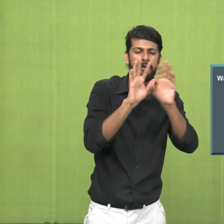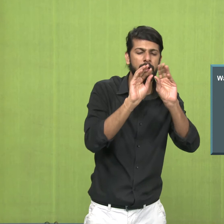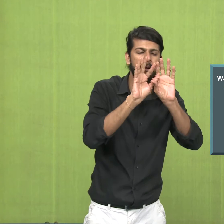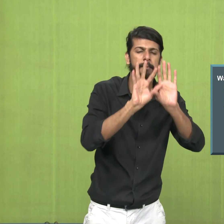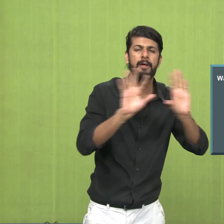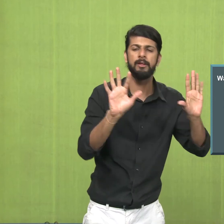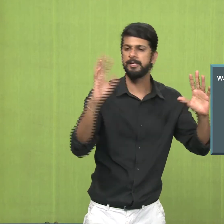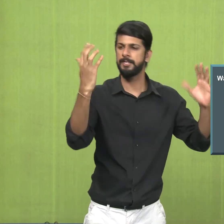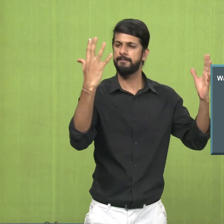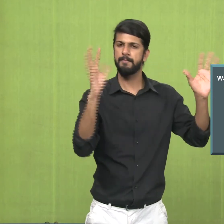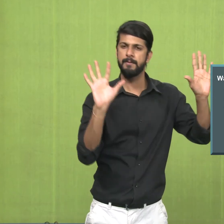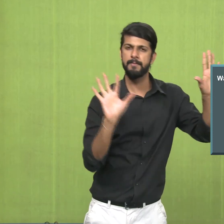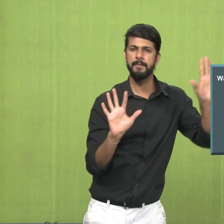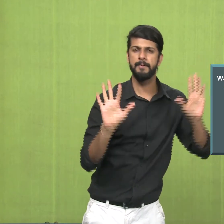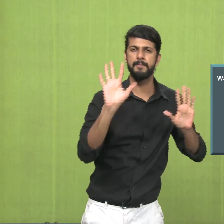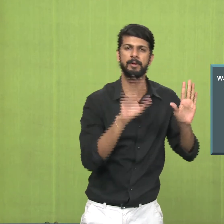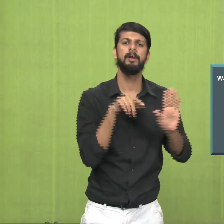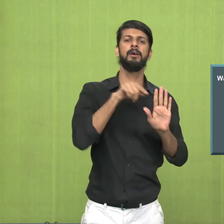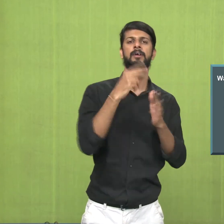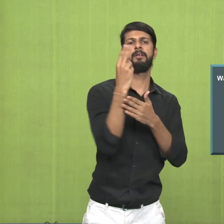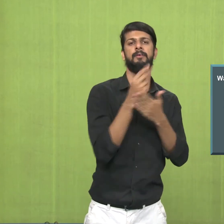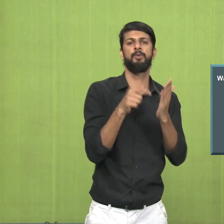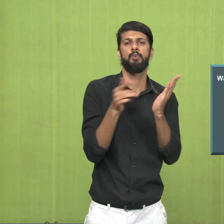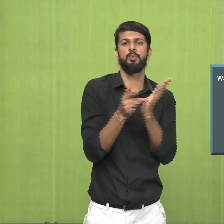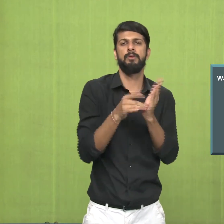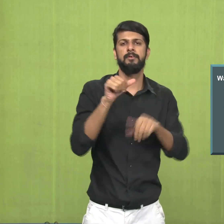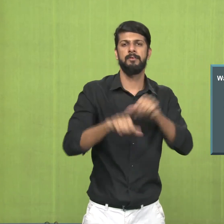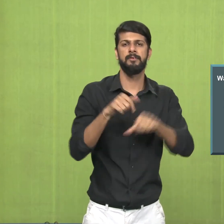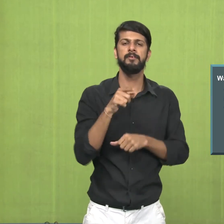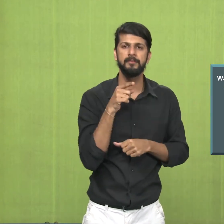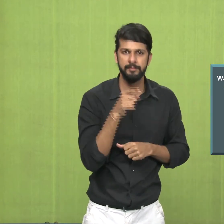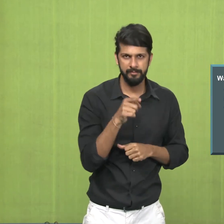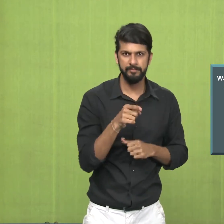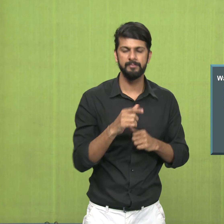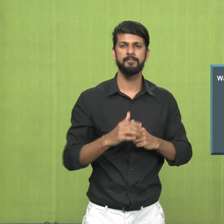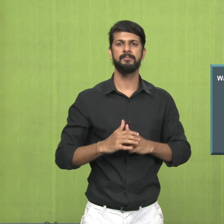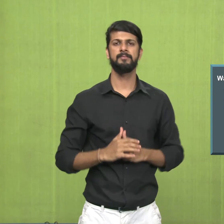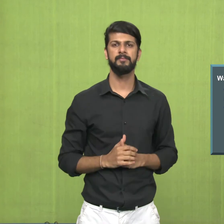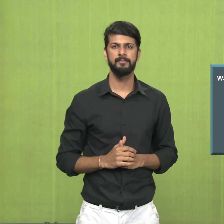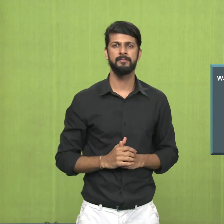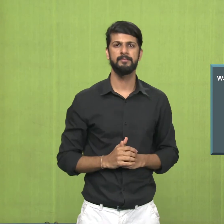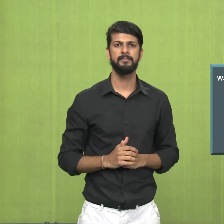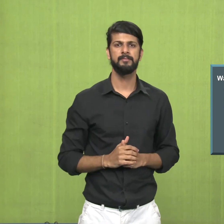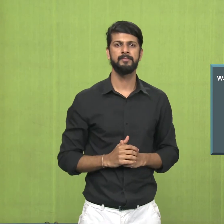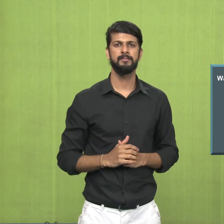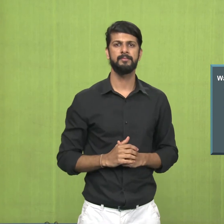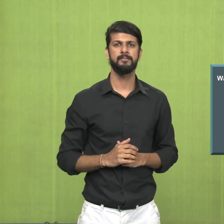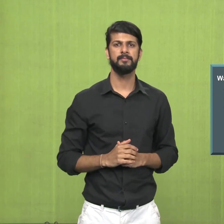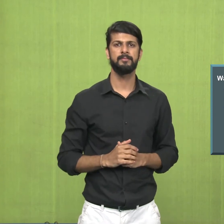a very light kind of effect, a transparent or a semi-transparent effect to disguise the individual brush